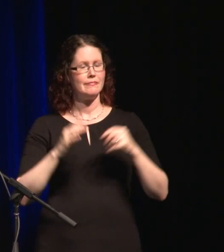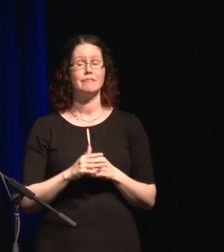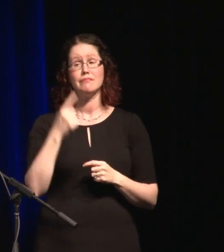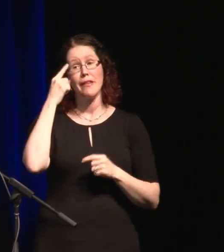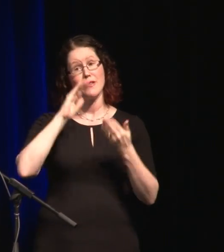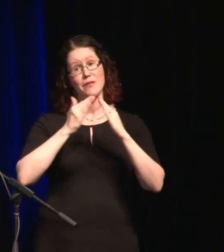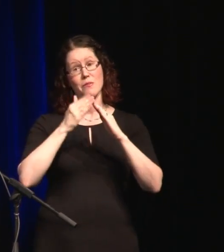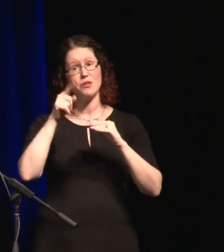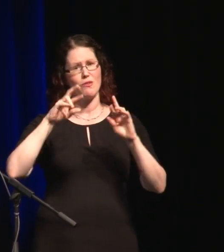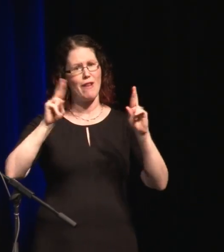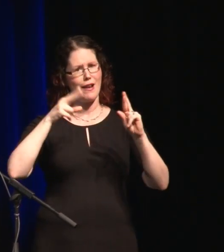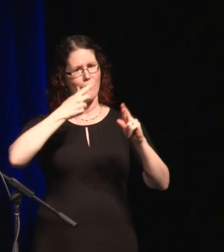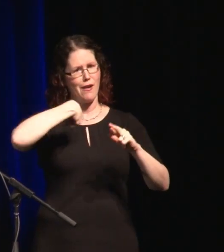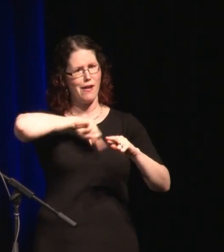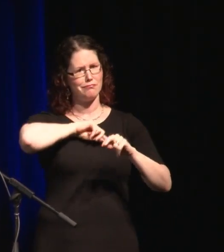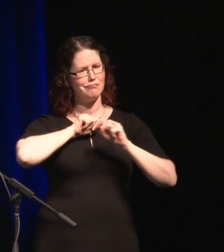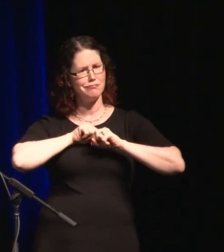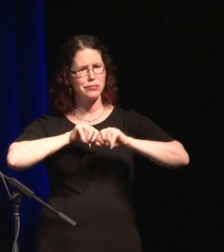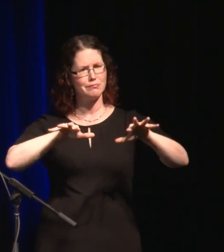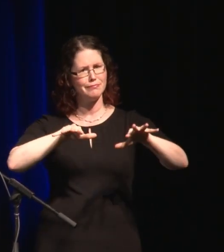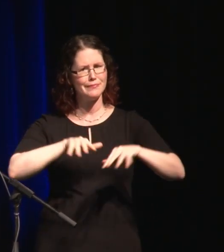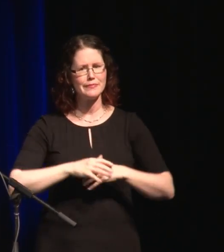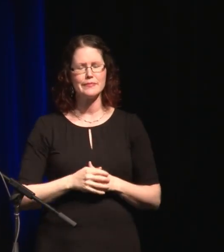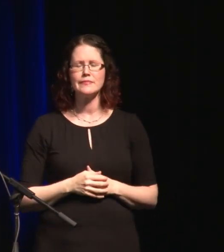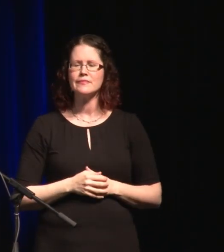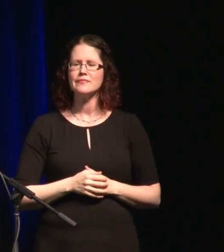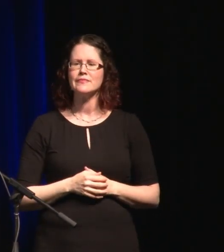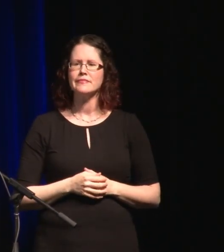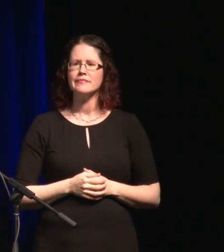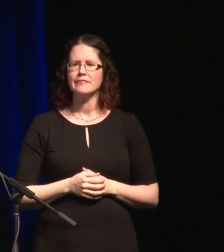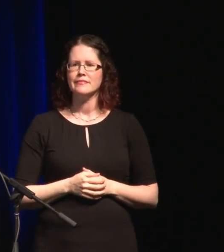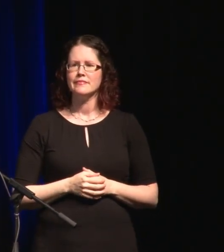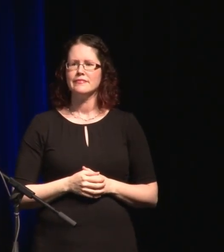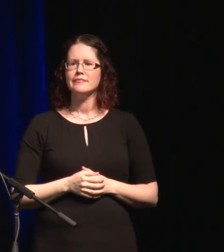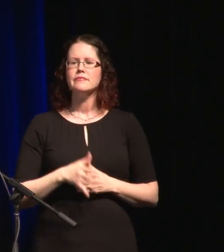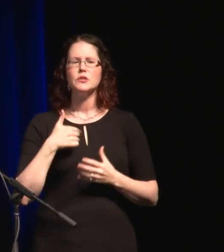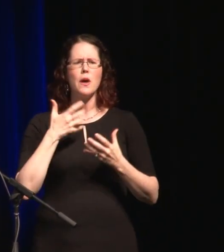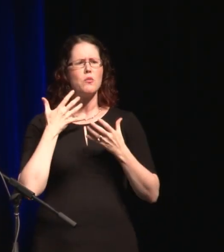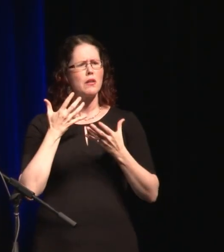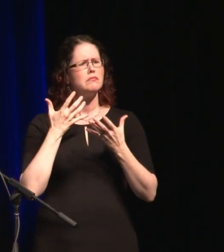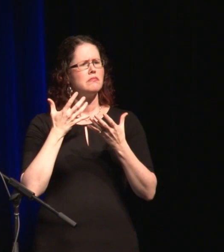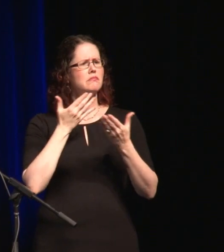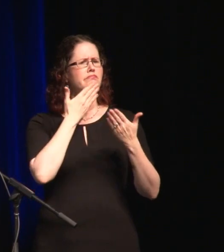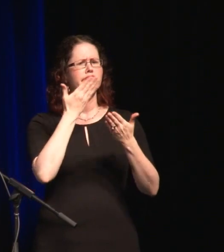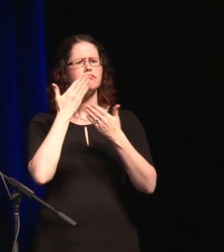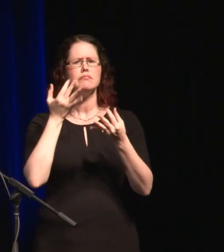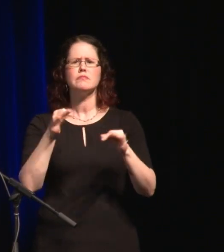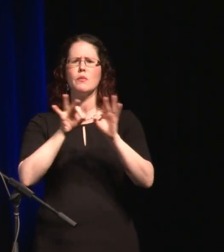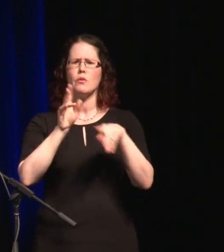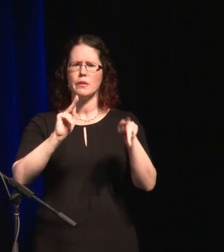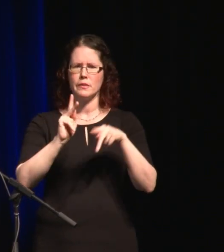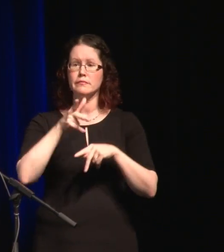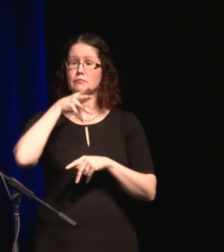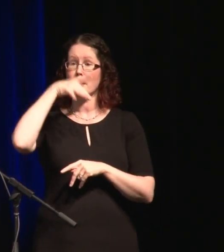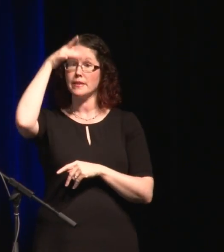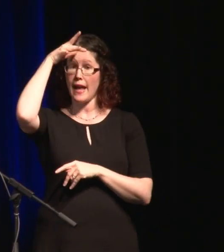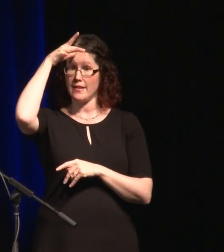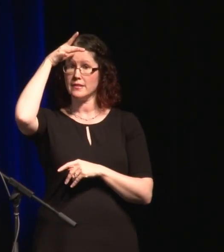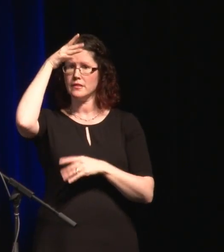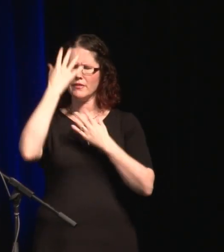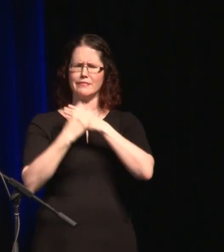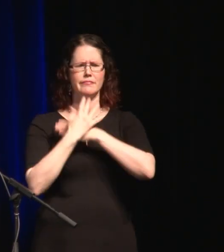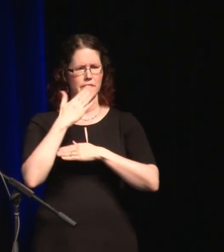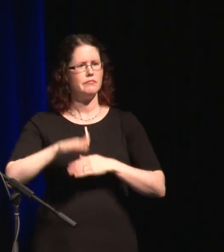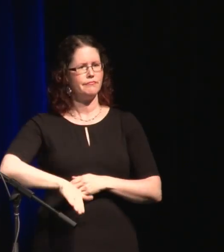ready. On behalf of all the graduates, I would like to thank some important people in my life. To my mom and dad, who have made me who I am